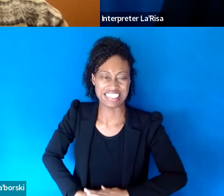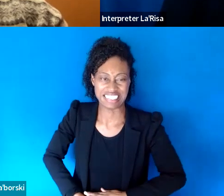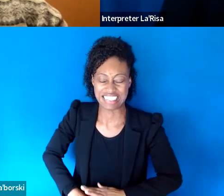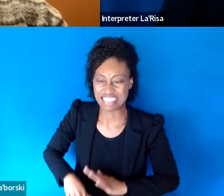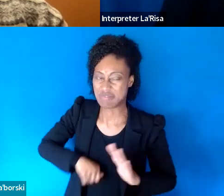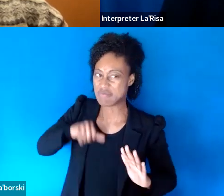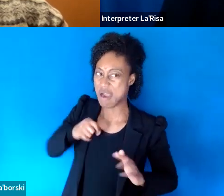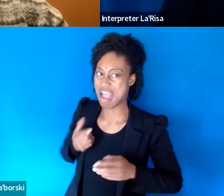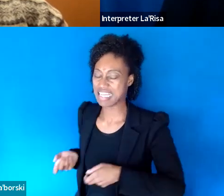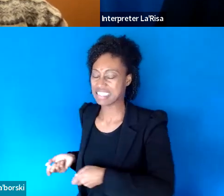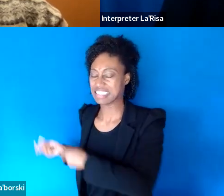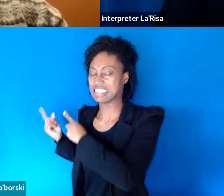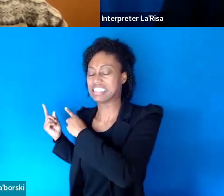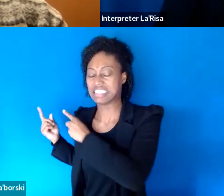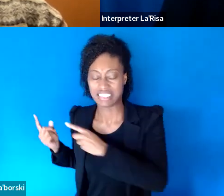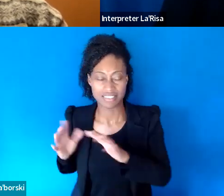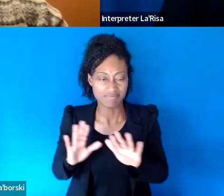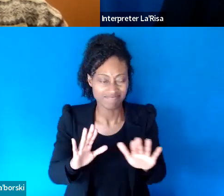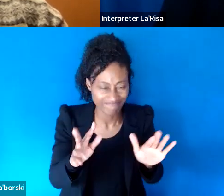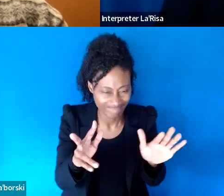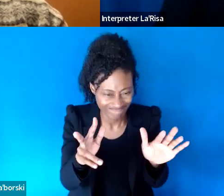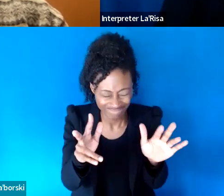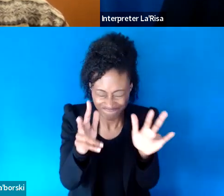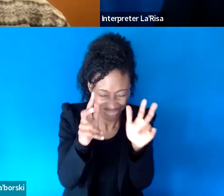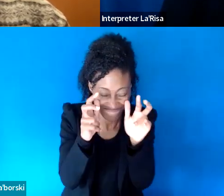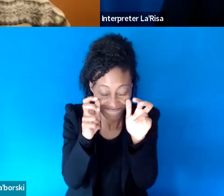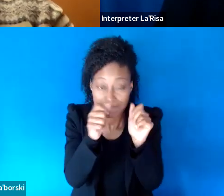have to continue to,